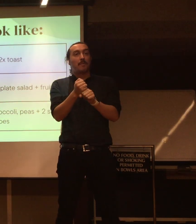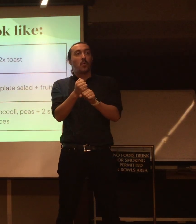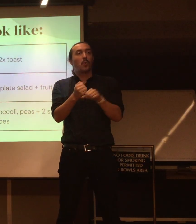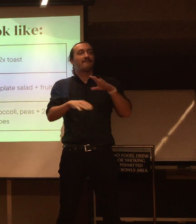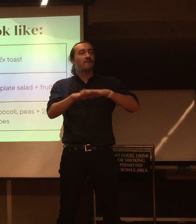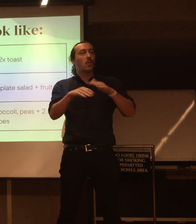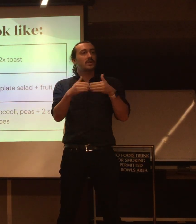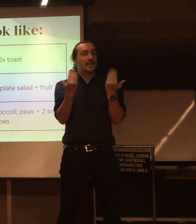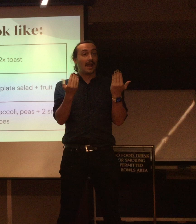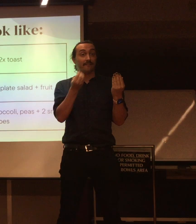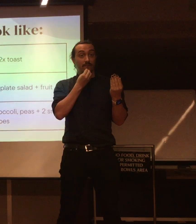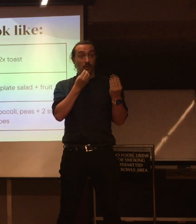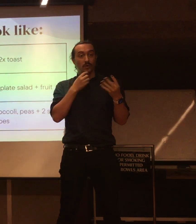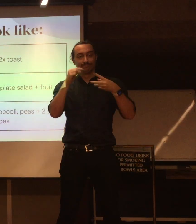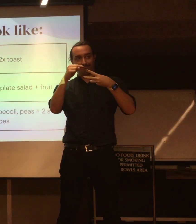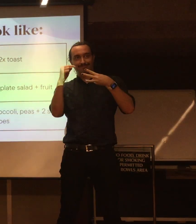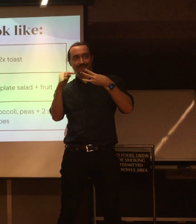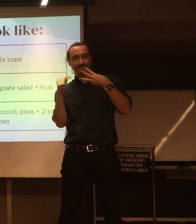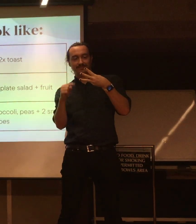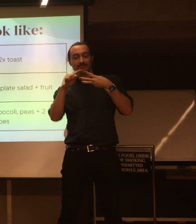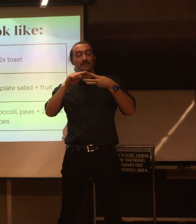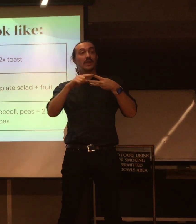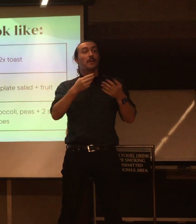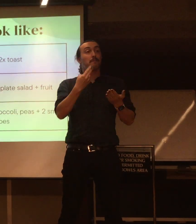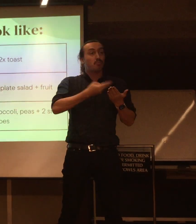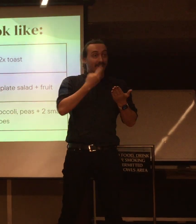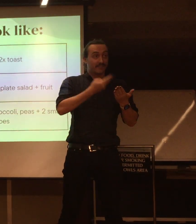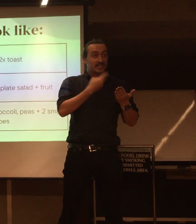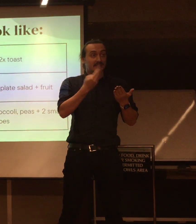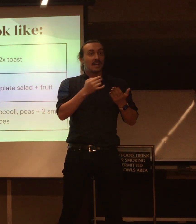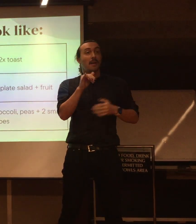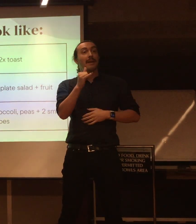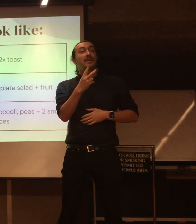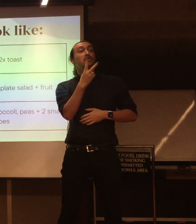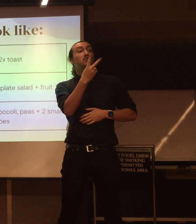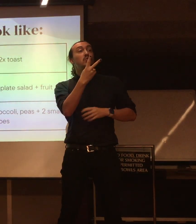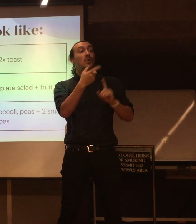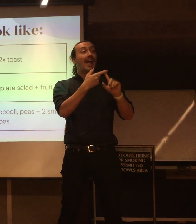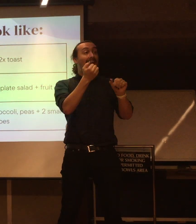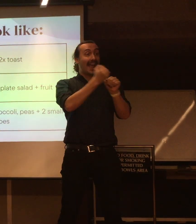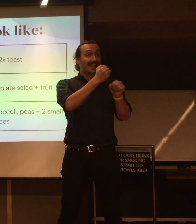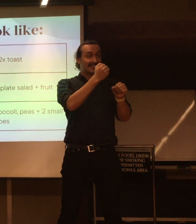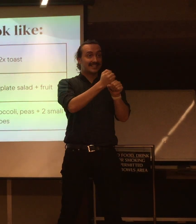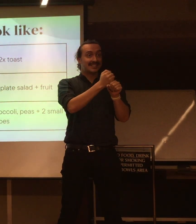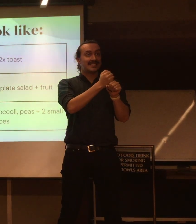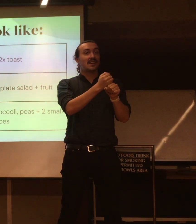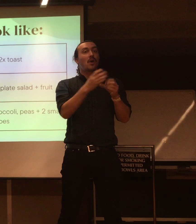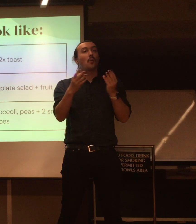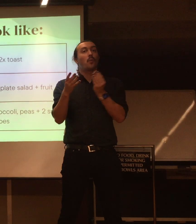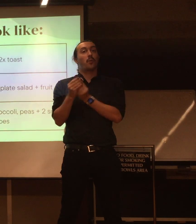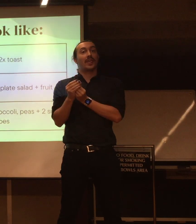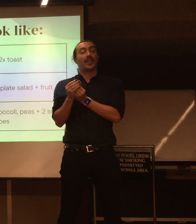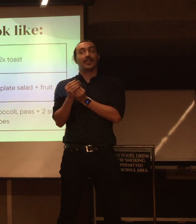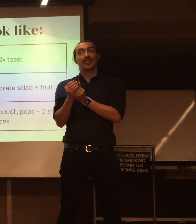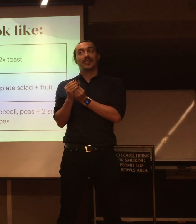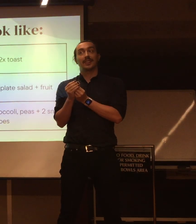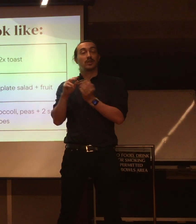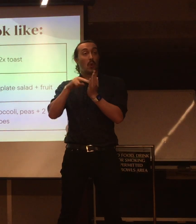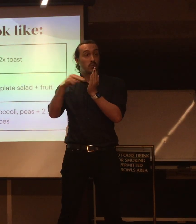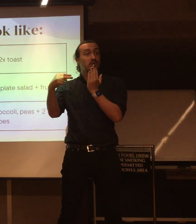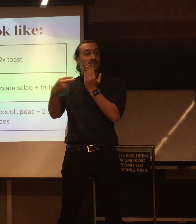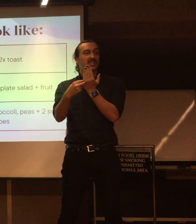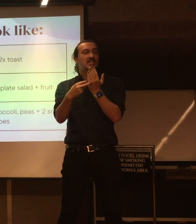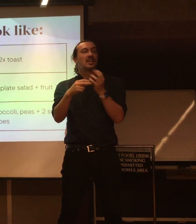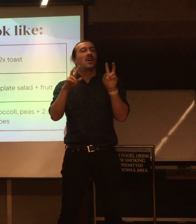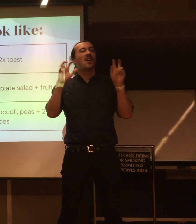so we've got breakfast. You could have 2 large eggs with 2 pieces of whole grain toast.